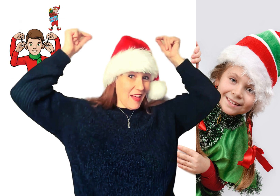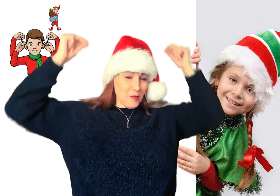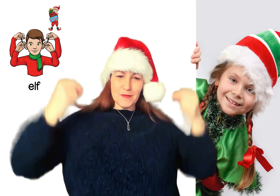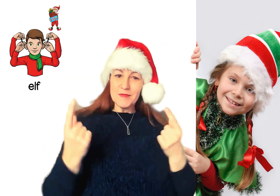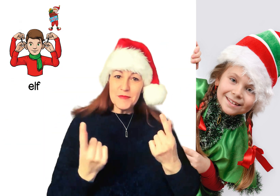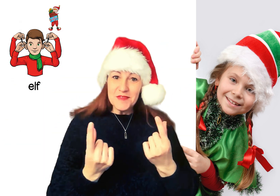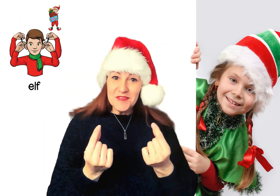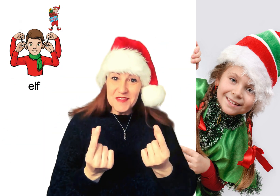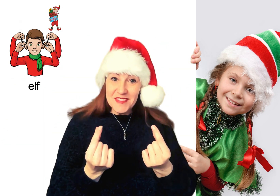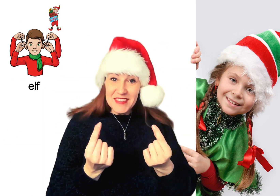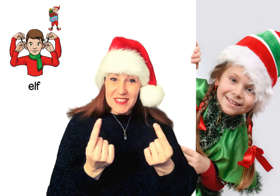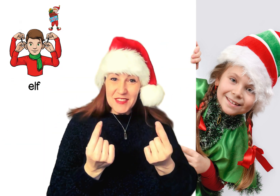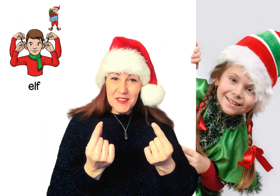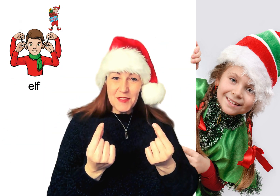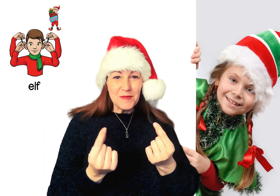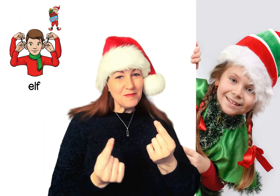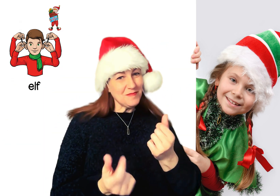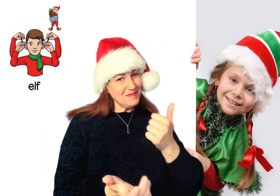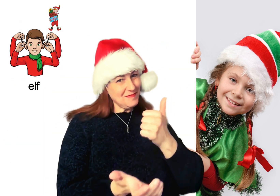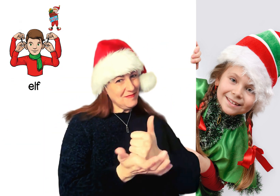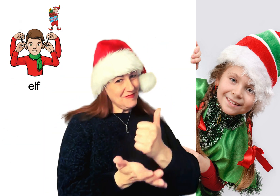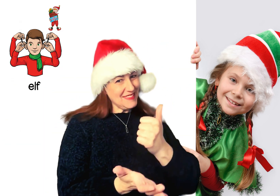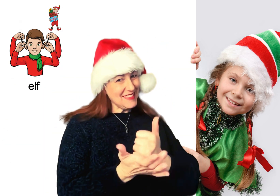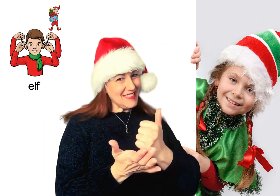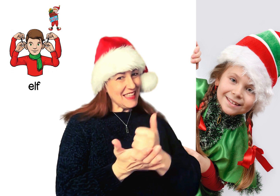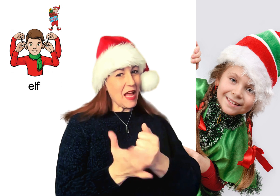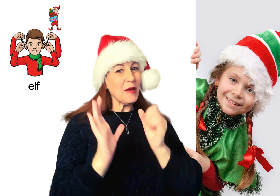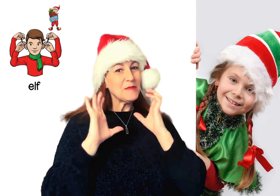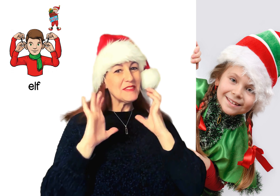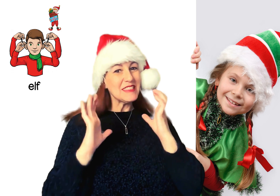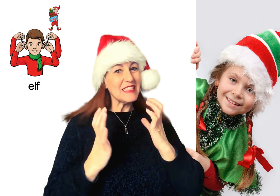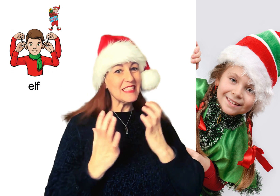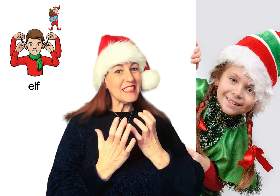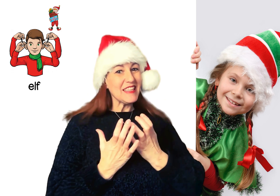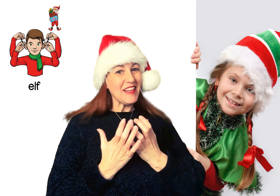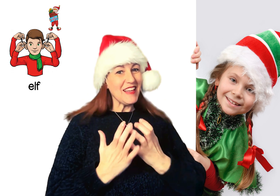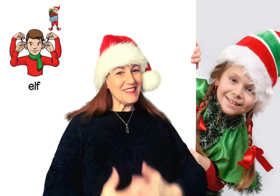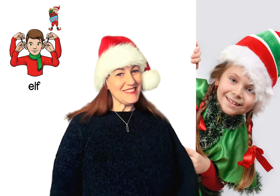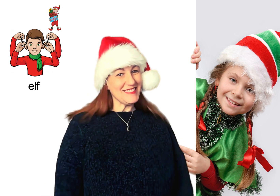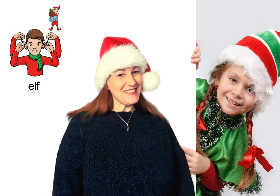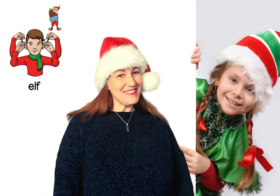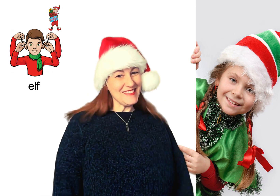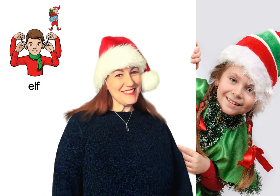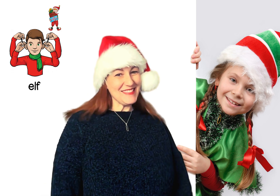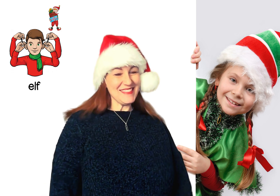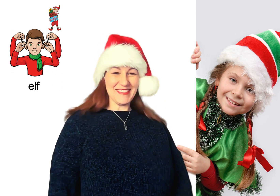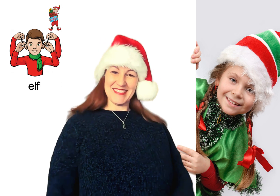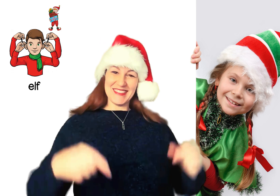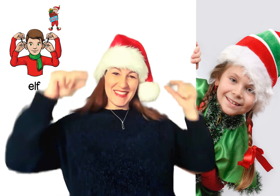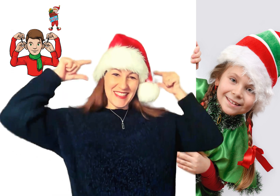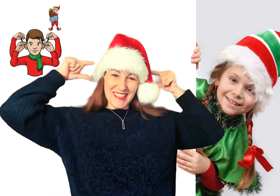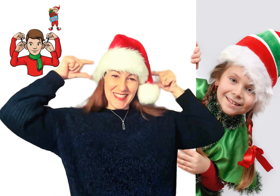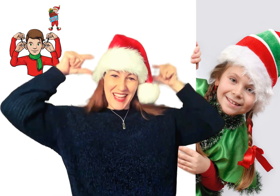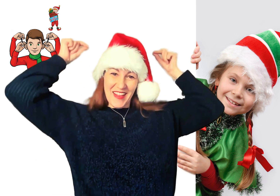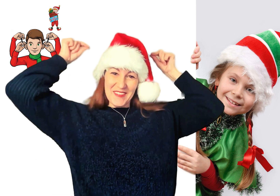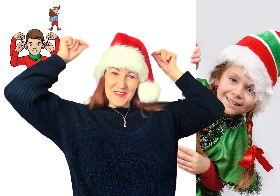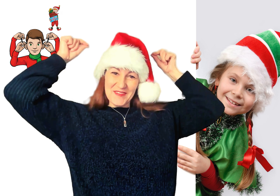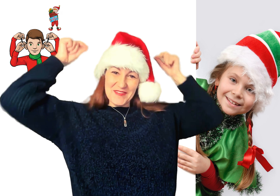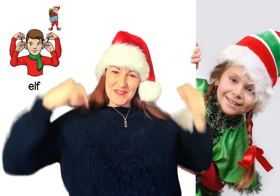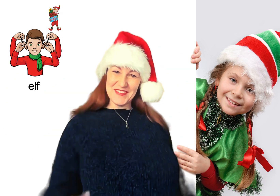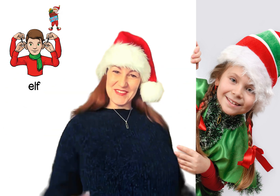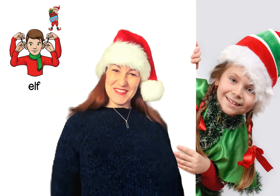Elf. What do elves do? They help Santa Claus. Elf.